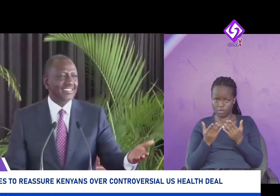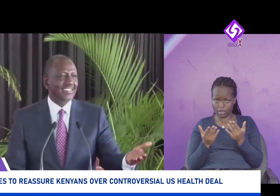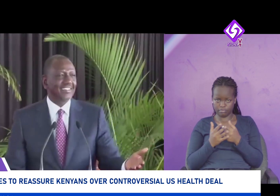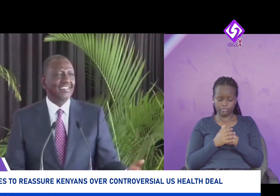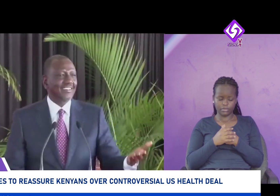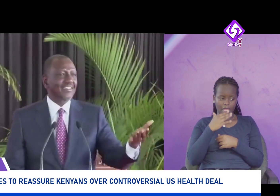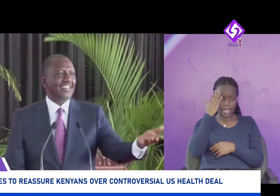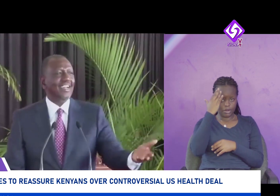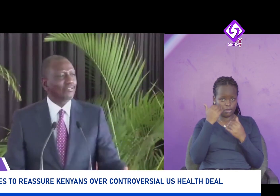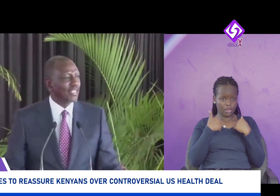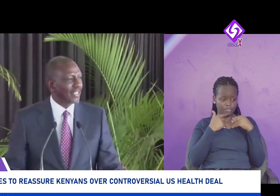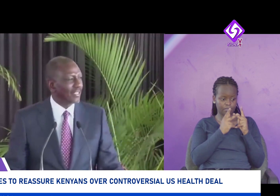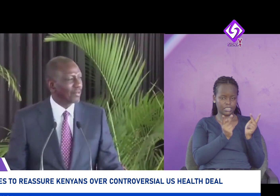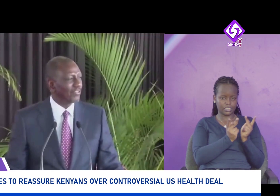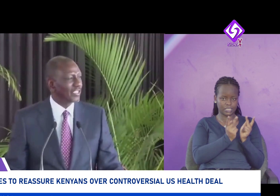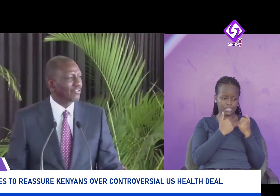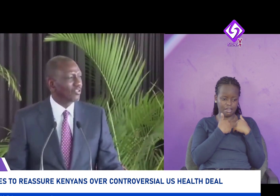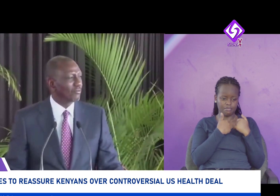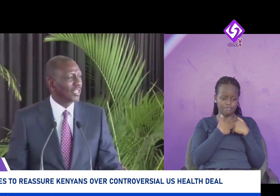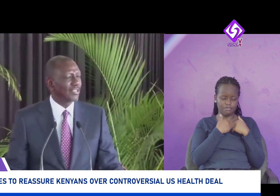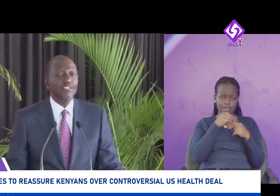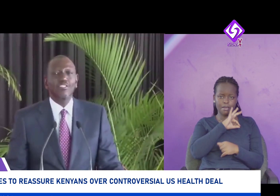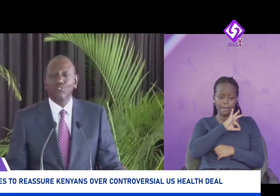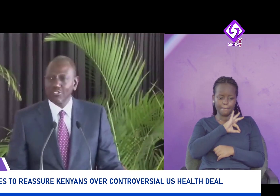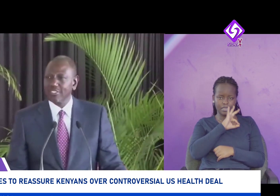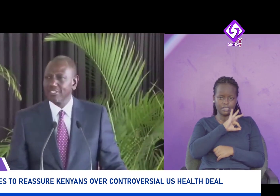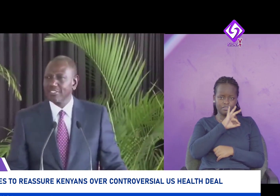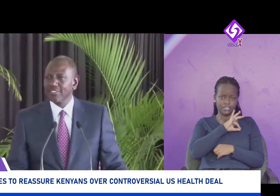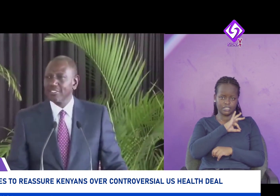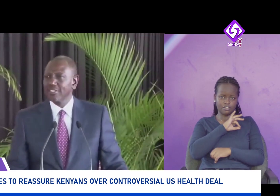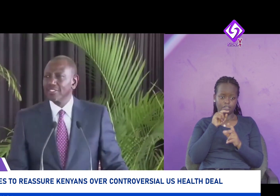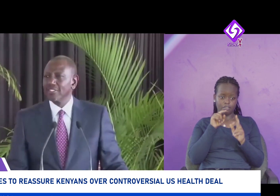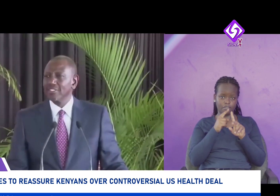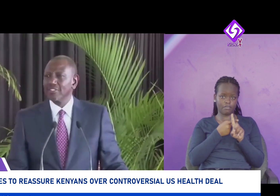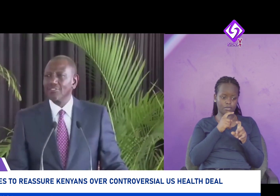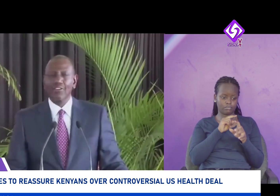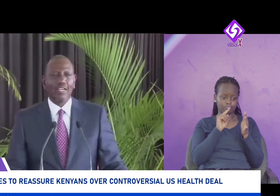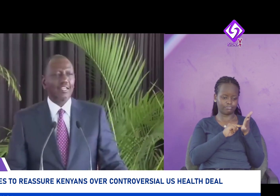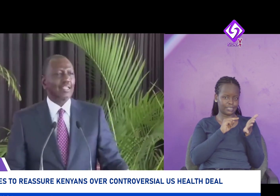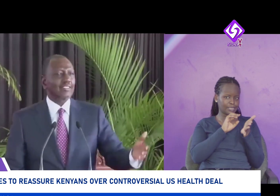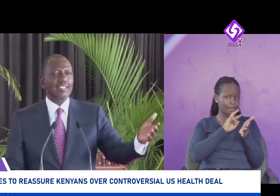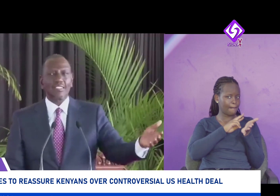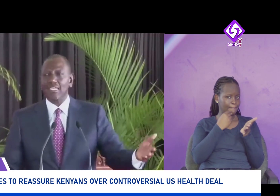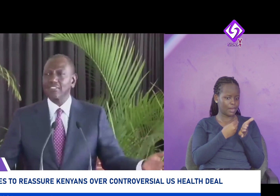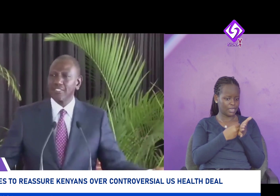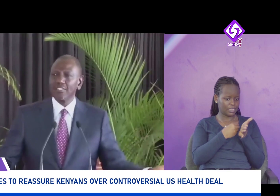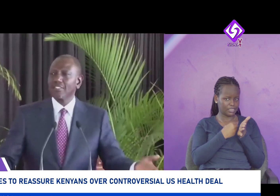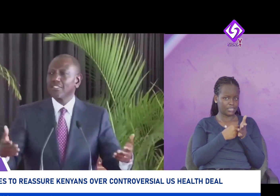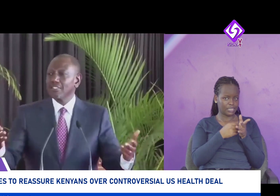entities that have been benefiting from these resources, and as a result,